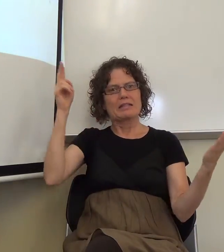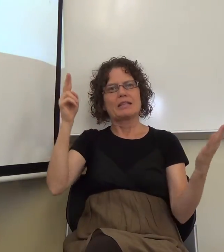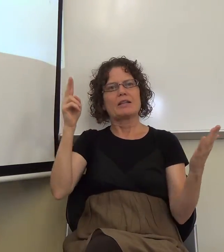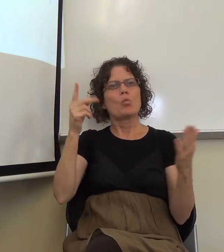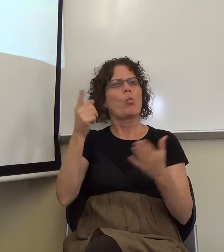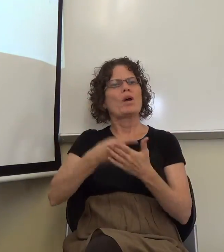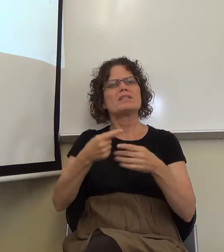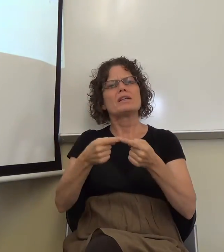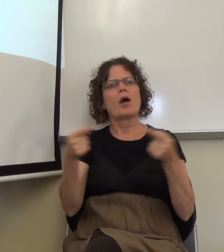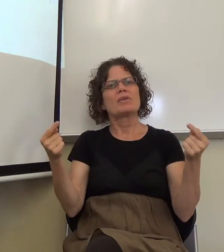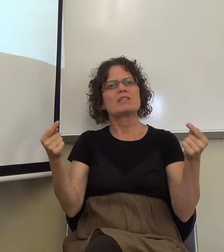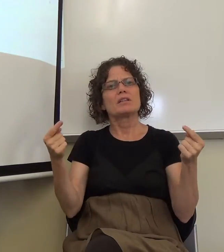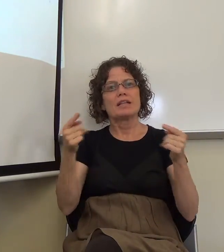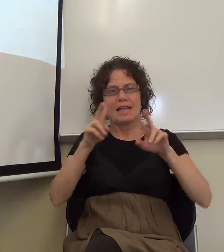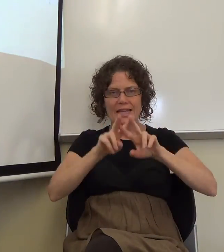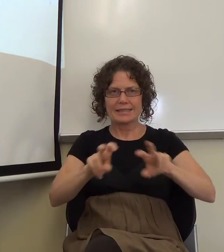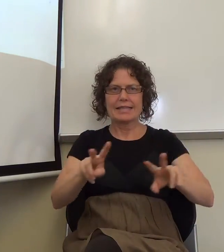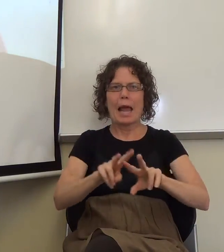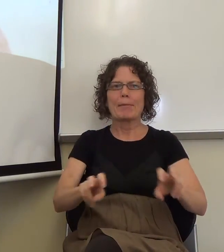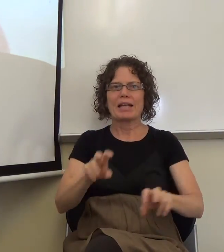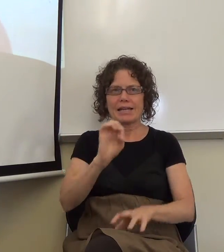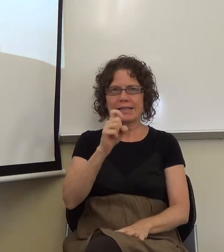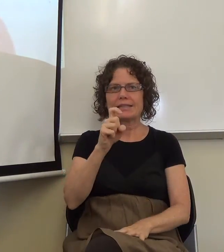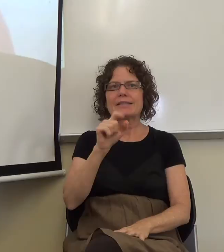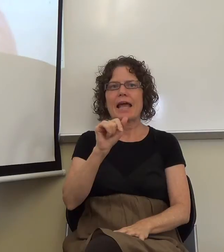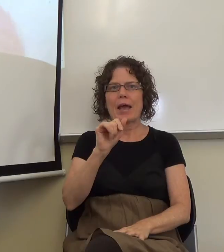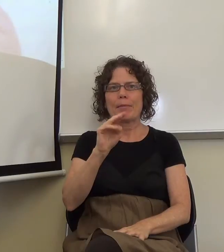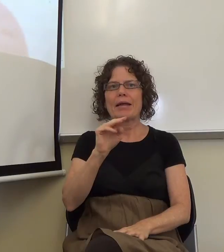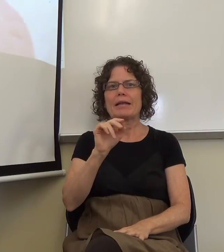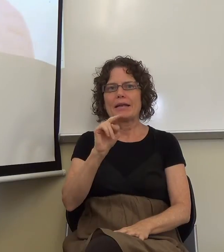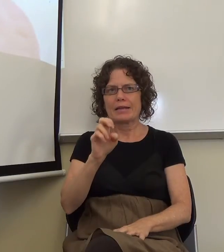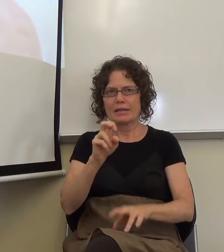Examine. Examine, yeah, look at it more